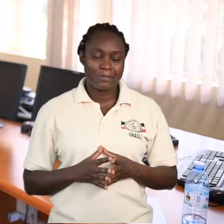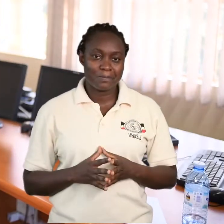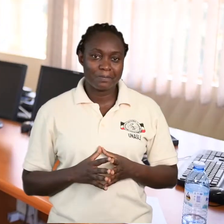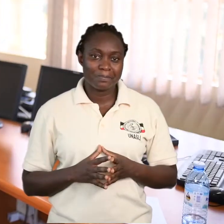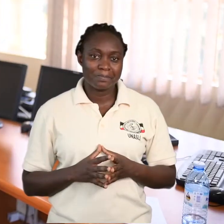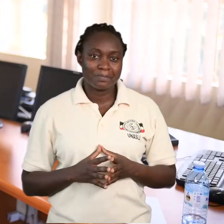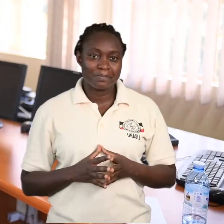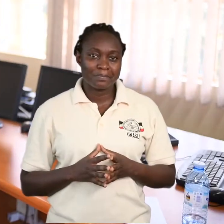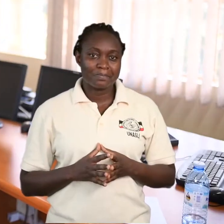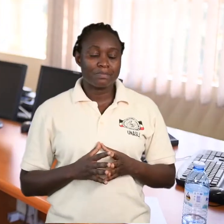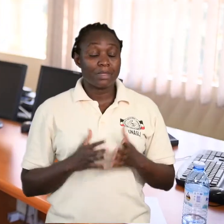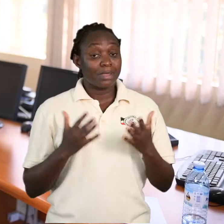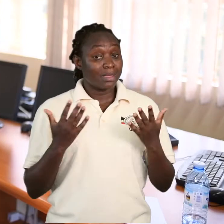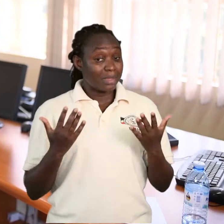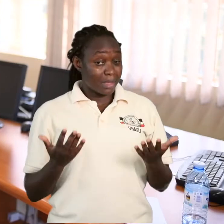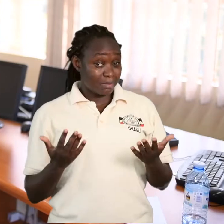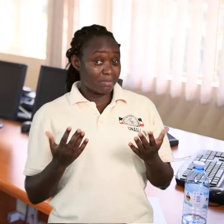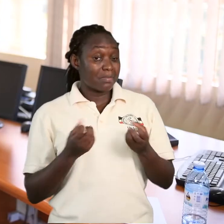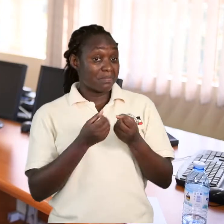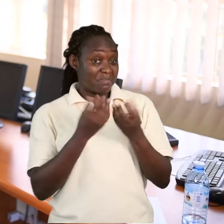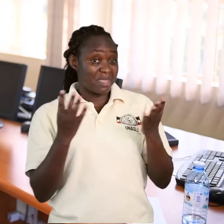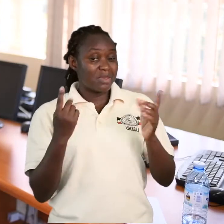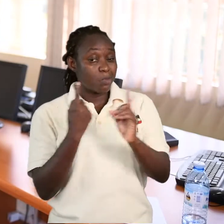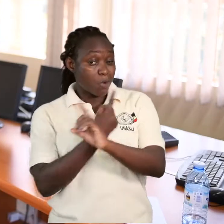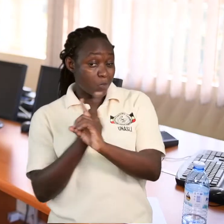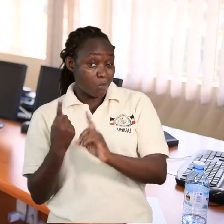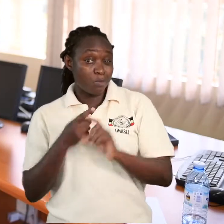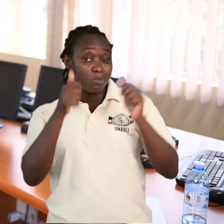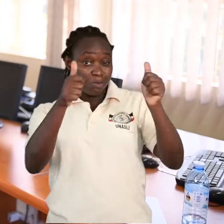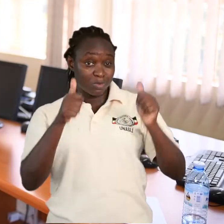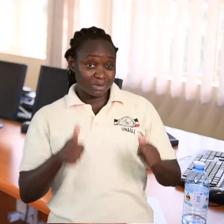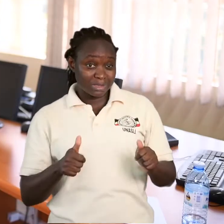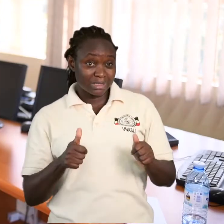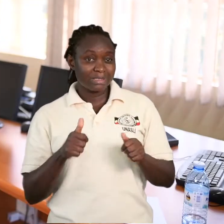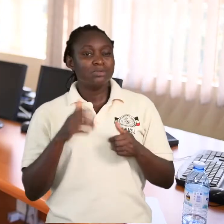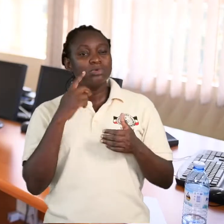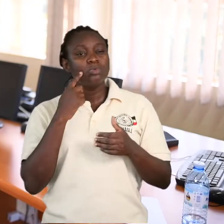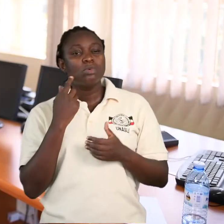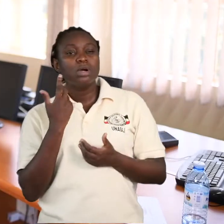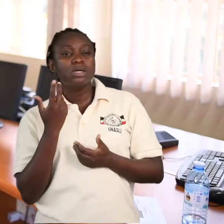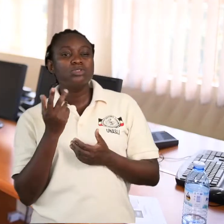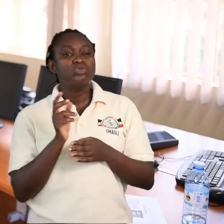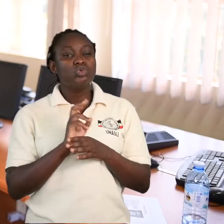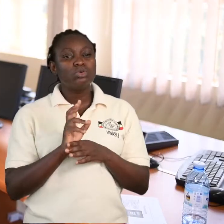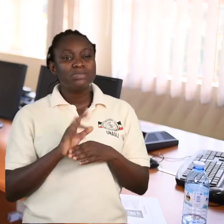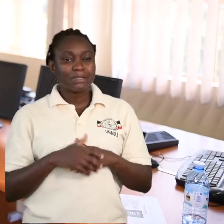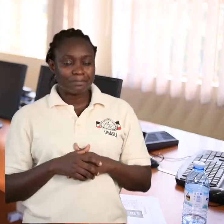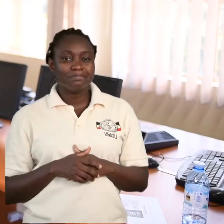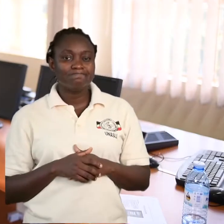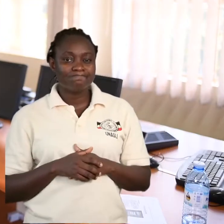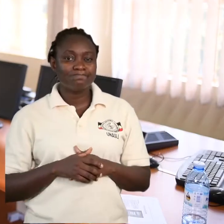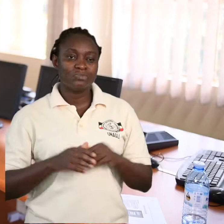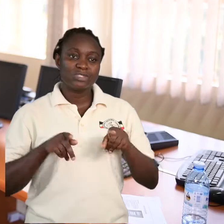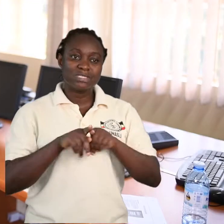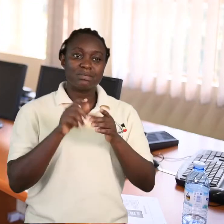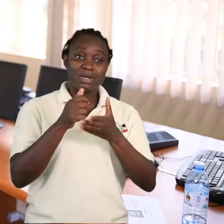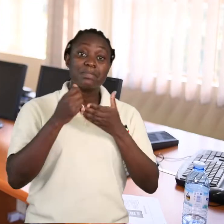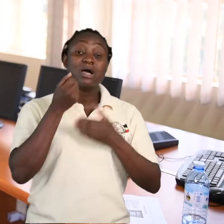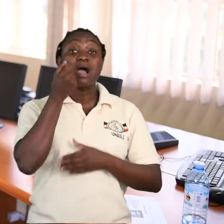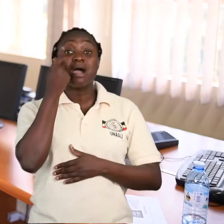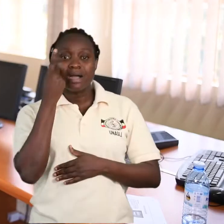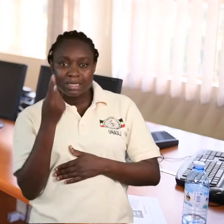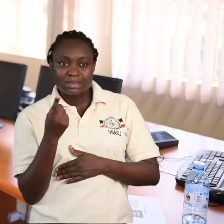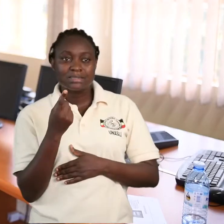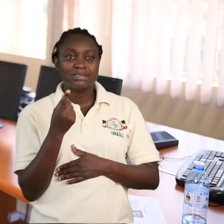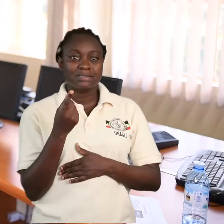We are going to look at a number of posters, but we shall also try to understand the steps